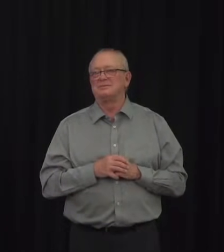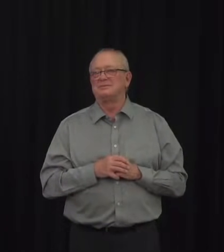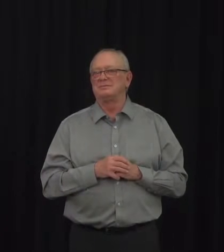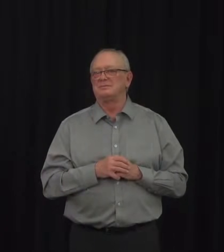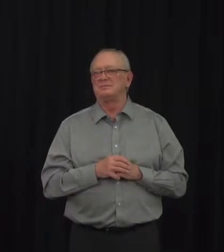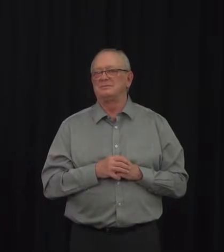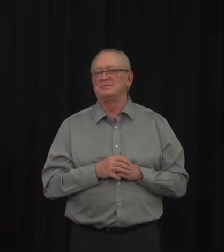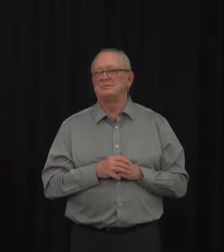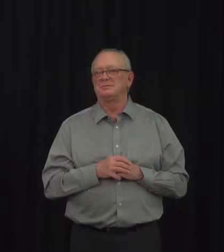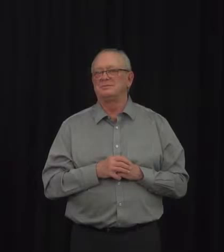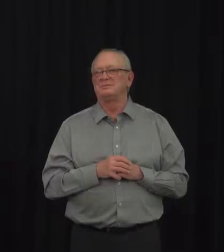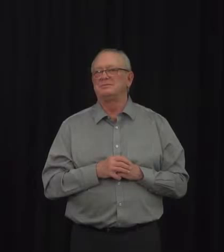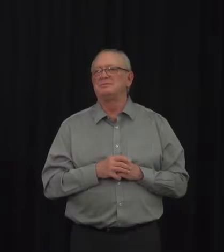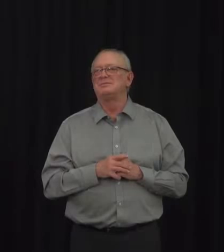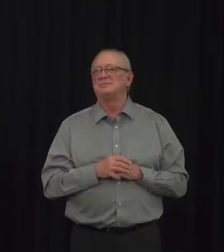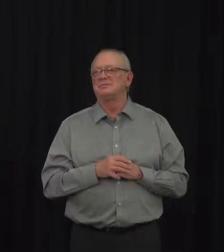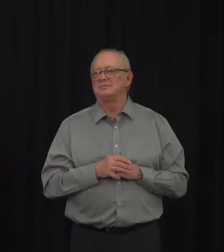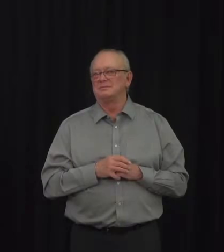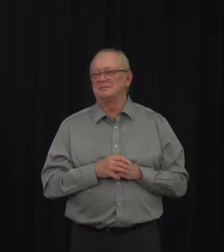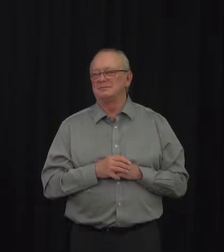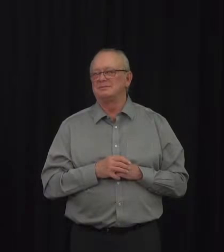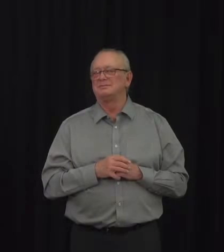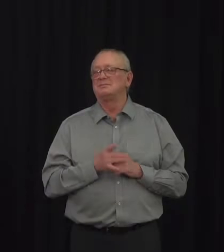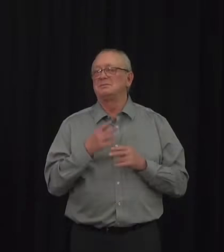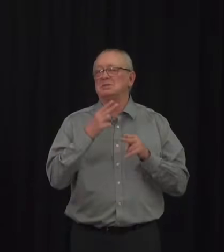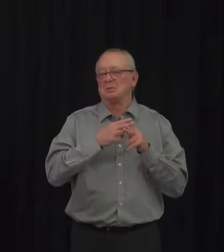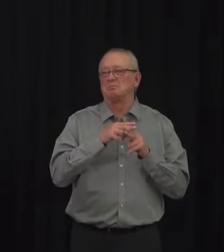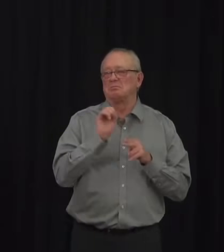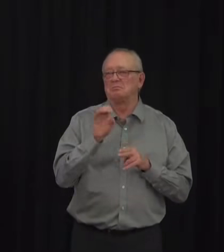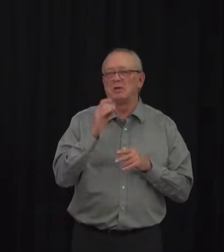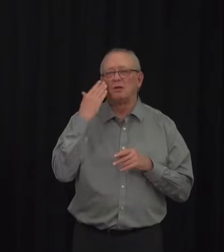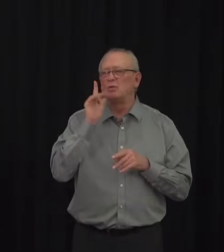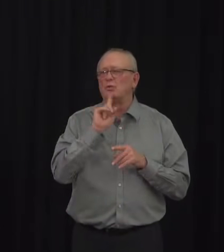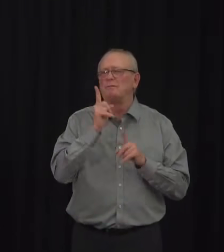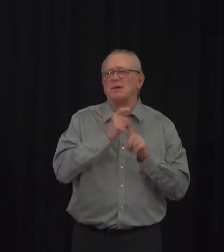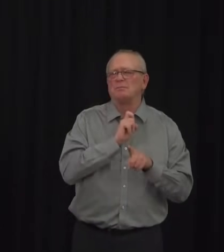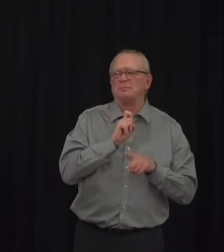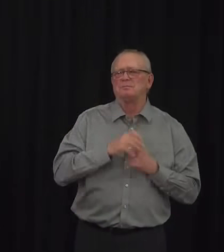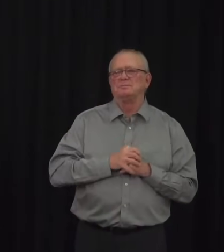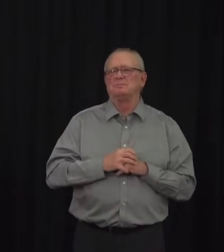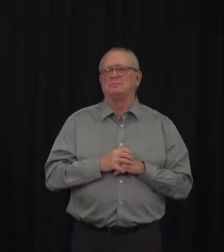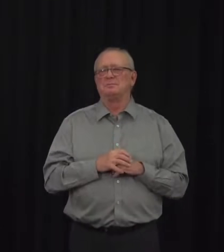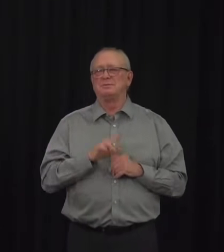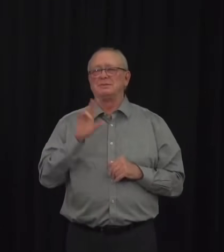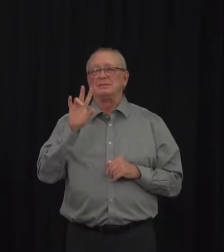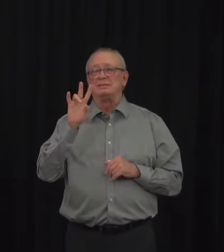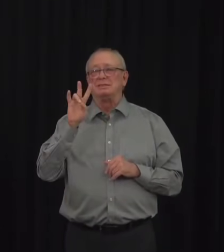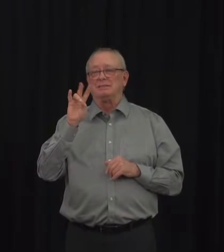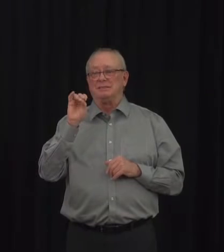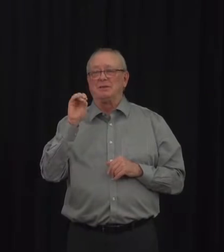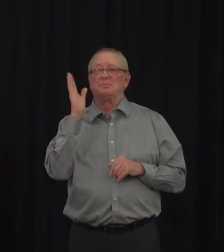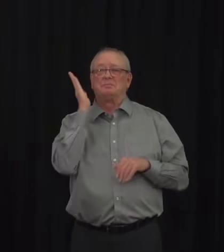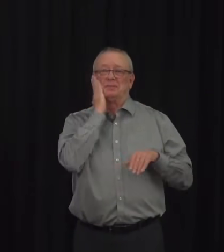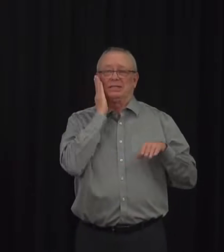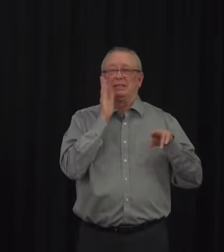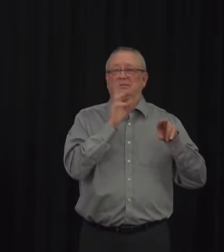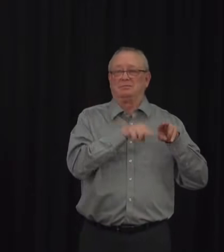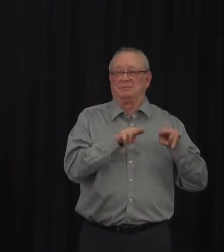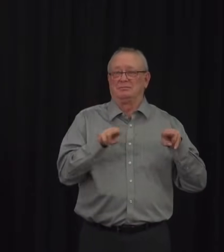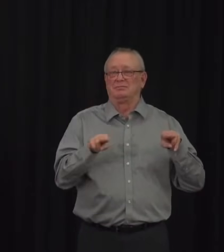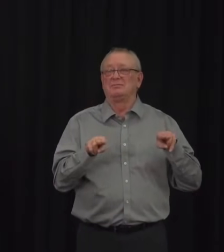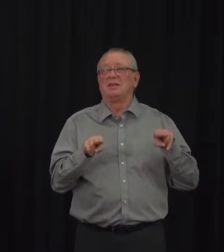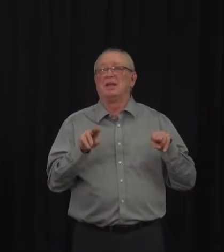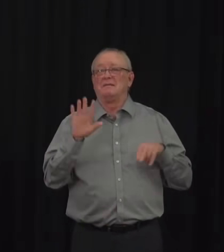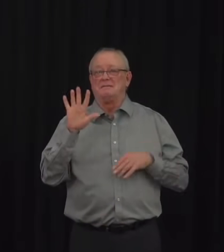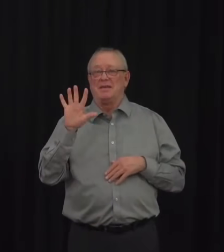you explain, I believe there are 70 ICU beds, of which 58 are now in use, and you can